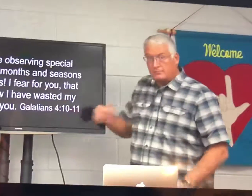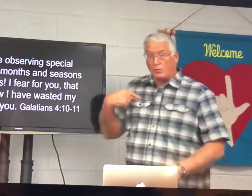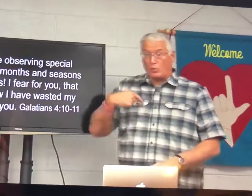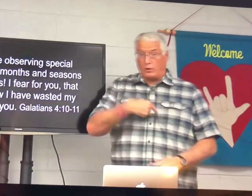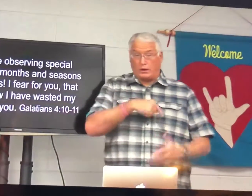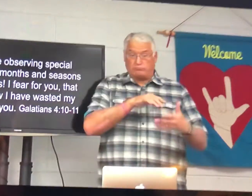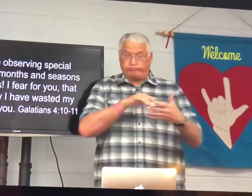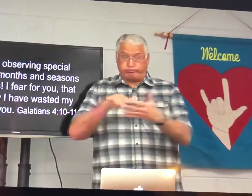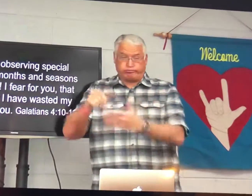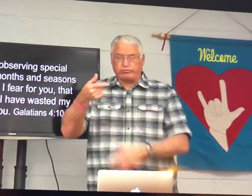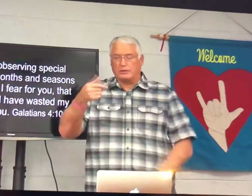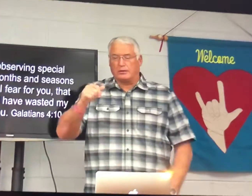shelterpetproject.org.